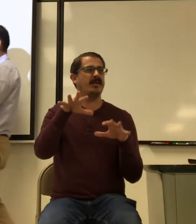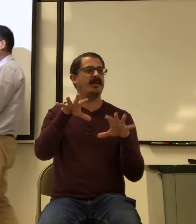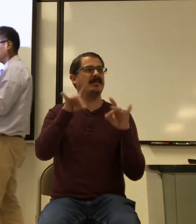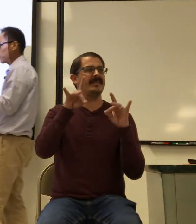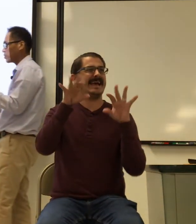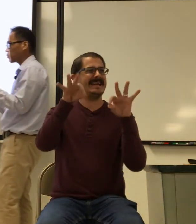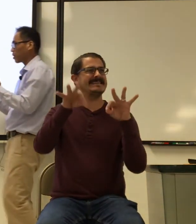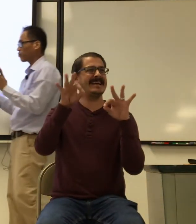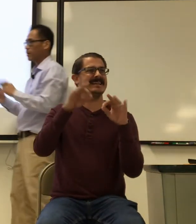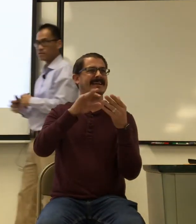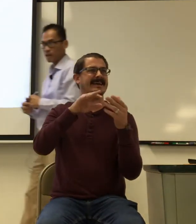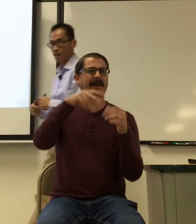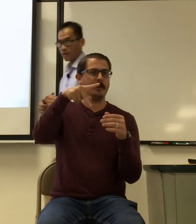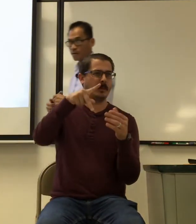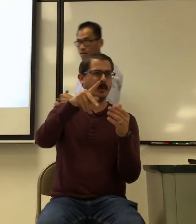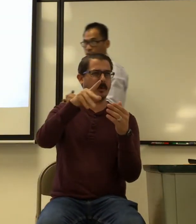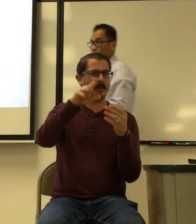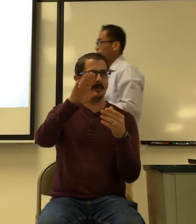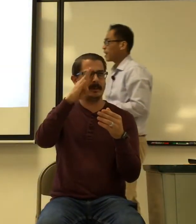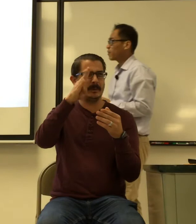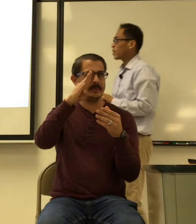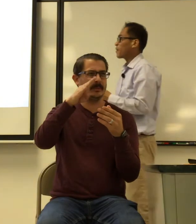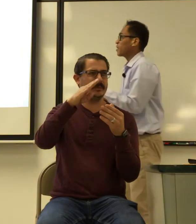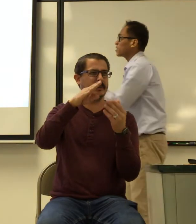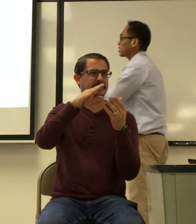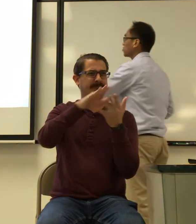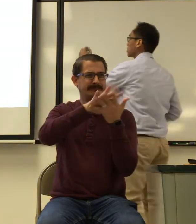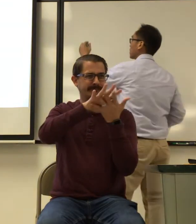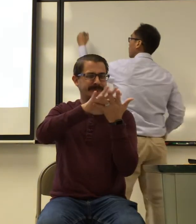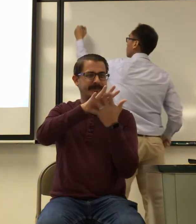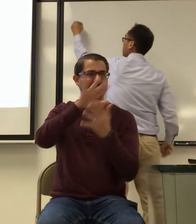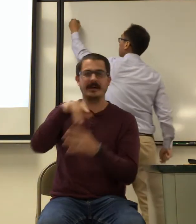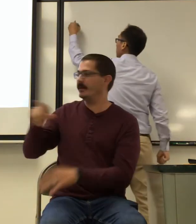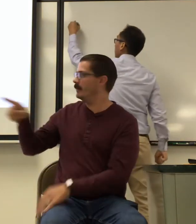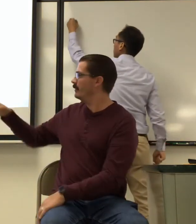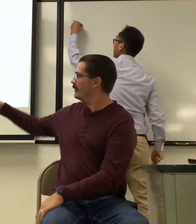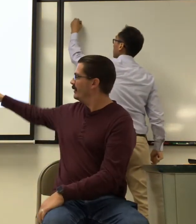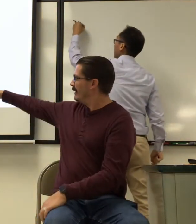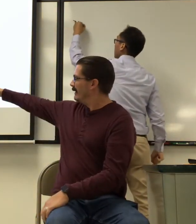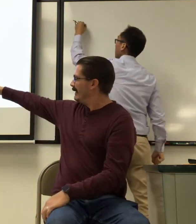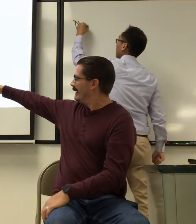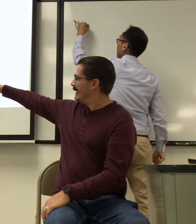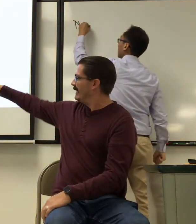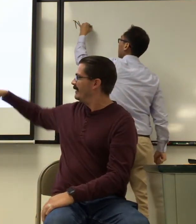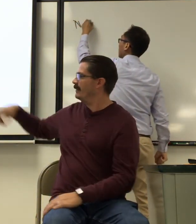nice purplish, bluish, whatever it is, color. And what I think is interesting about the neutrophils,